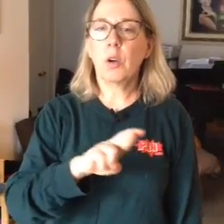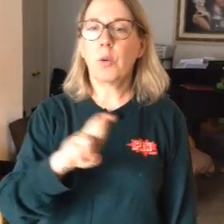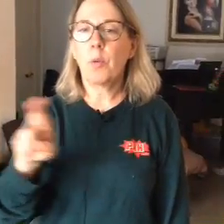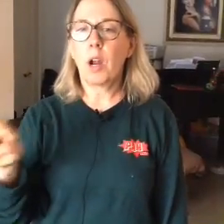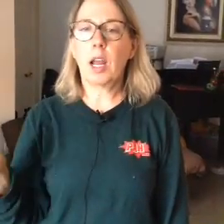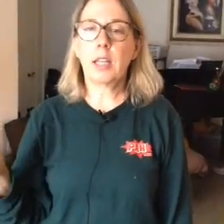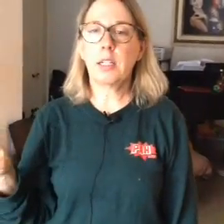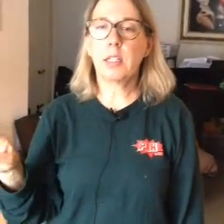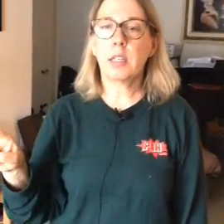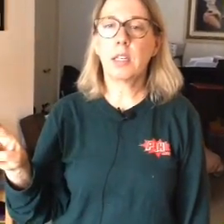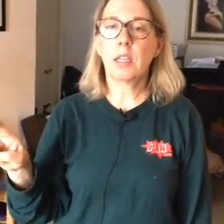right.